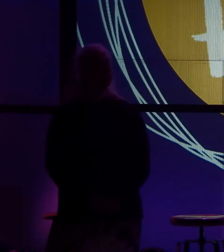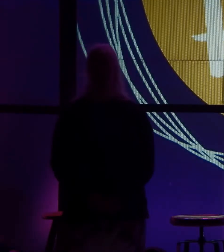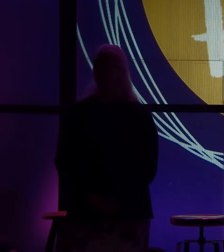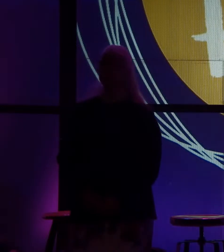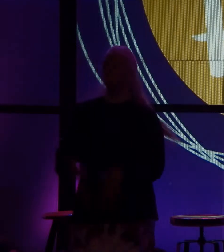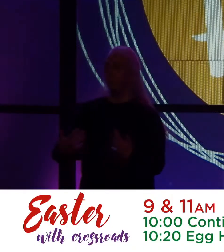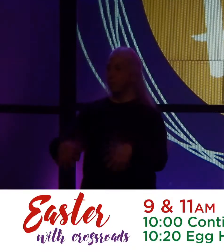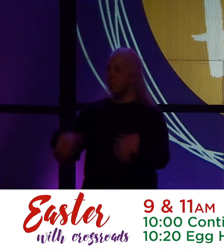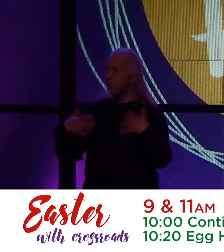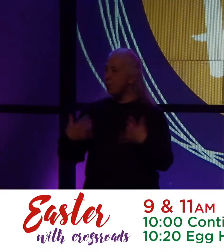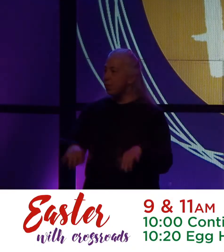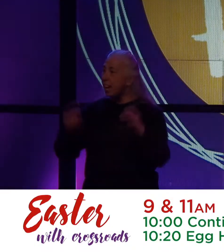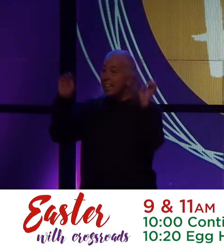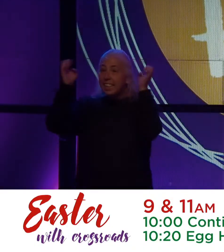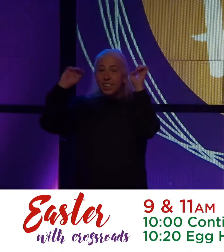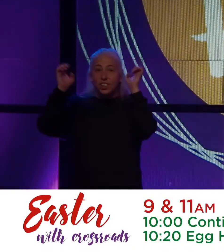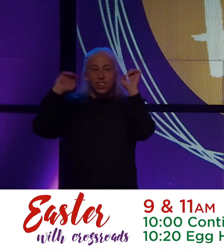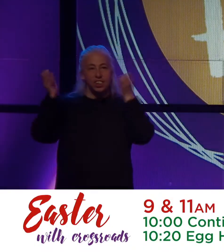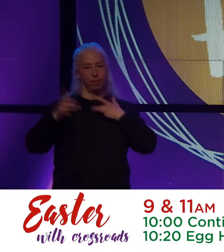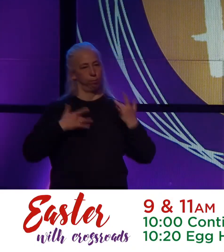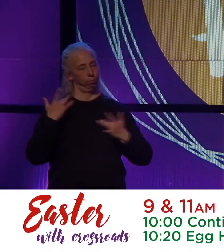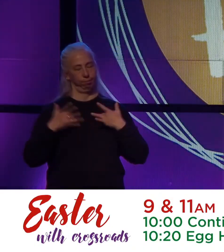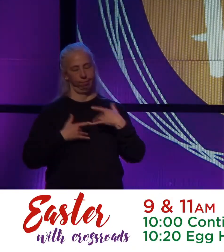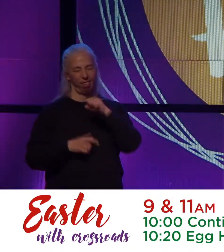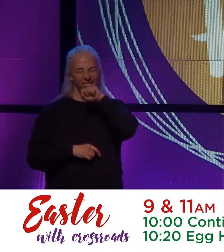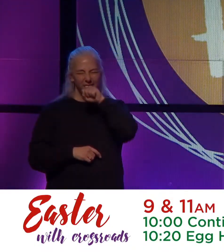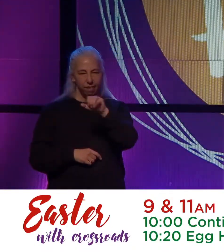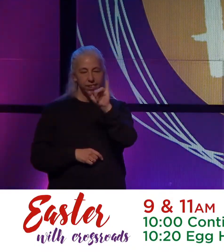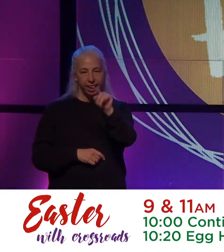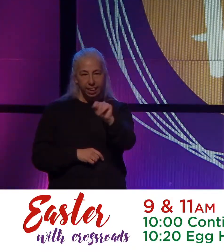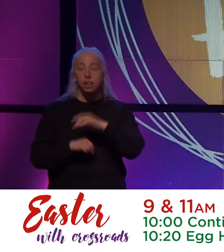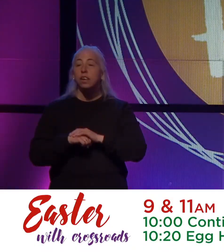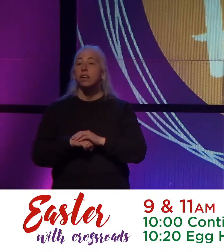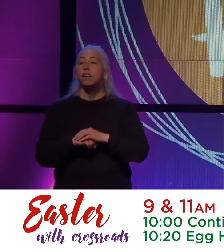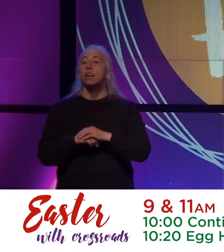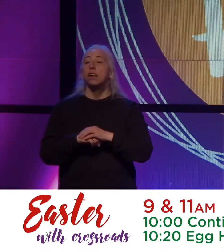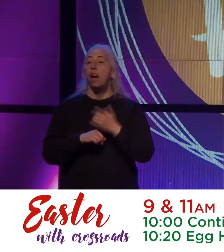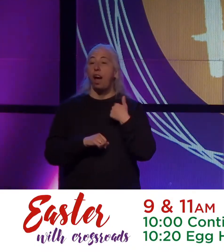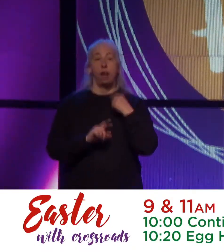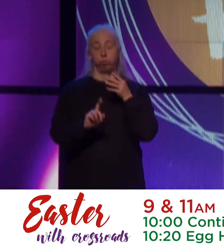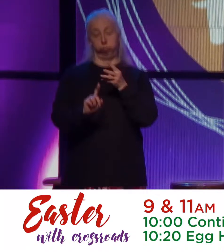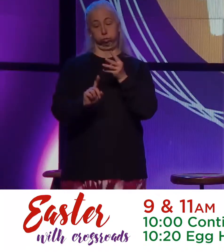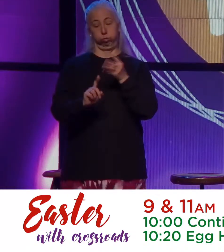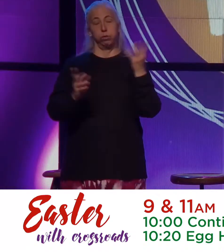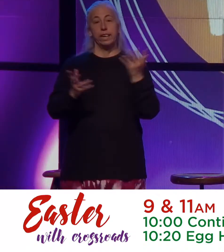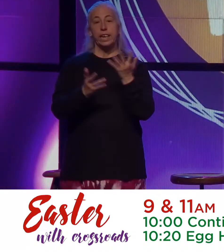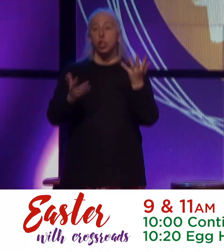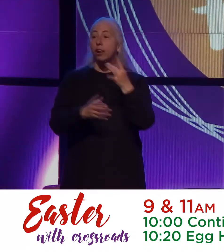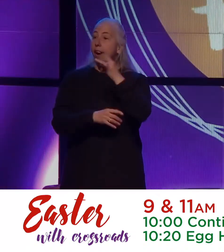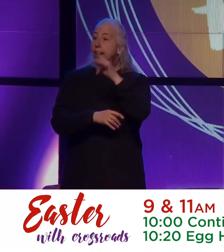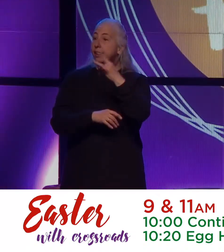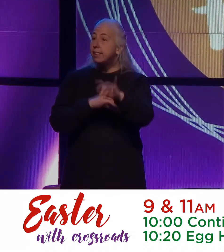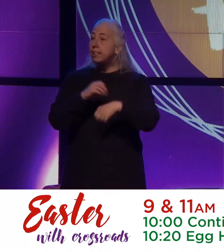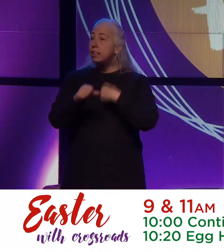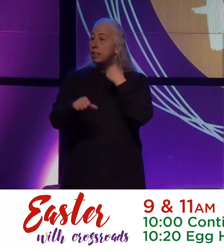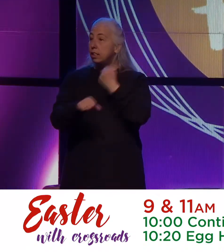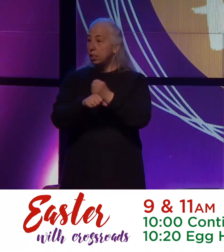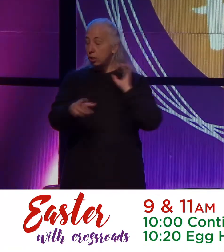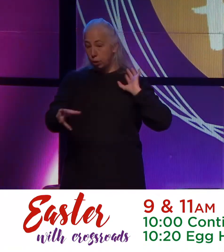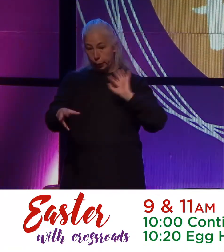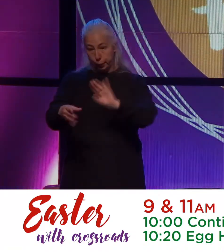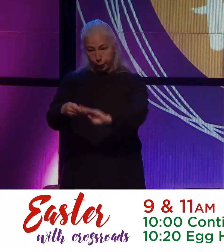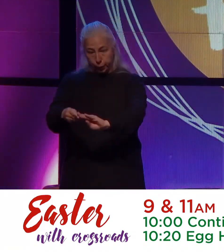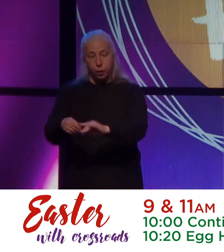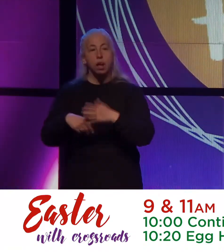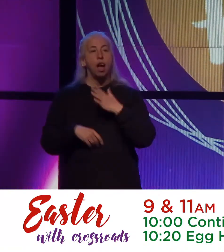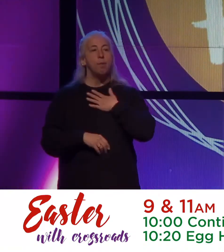Gotta love Easter. Now, I said earlier, I've been coming here for 18 years. Our first Easter here, my oldest,